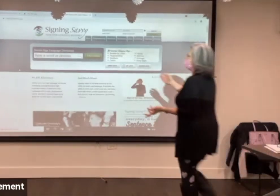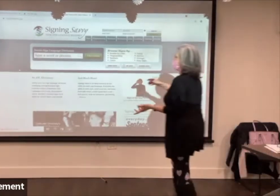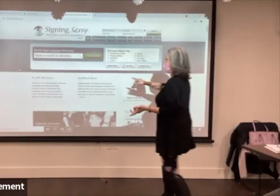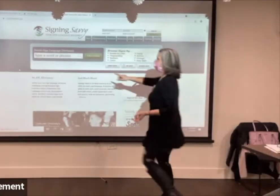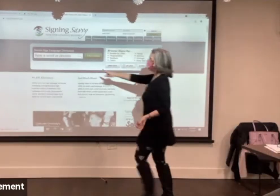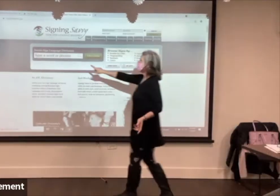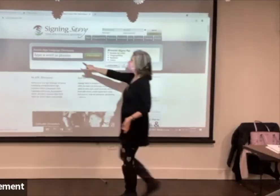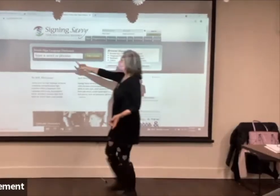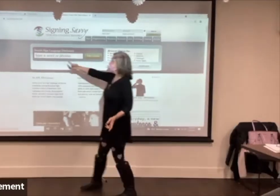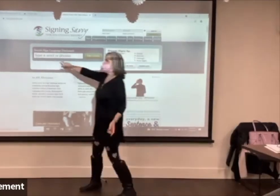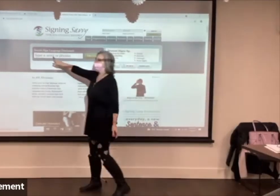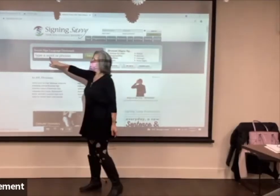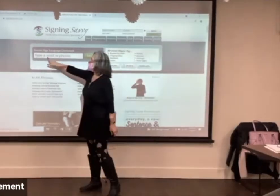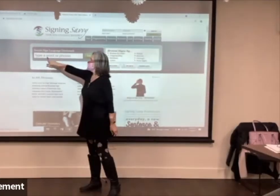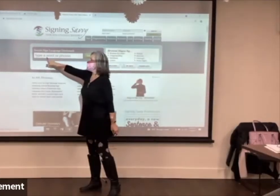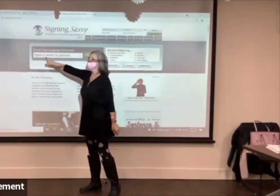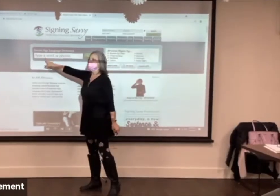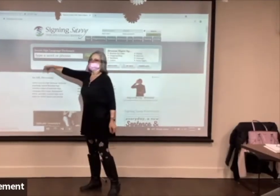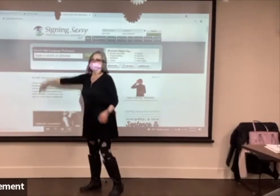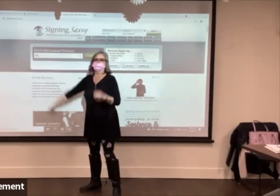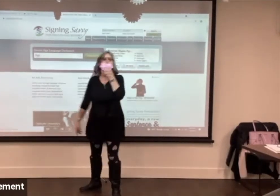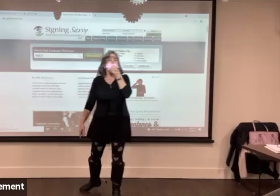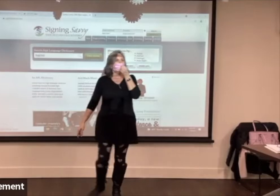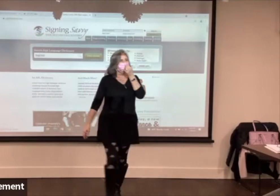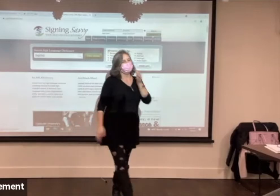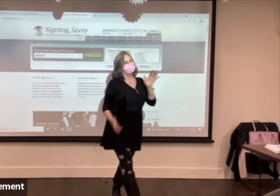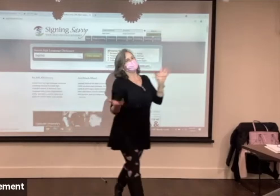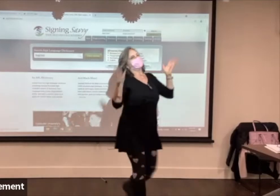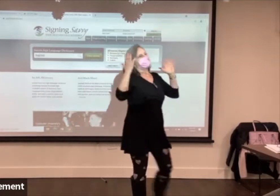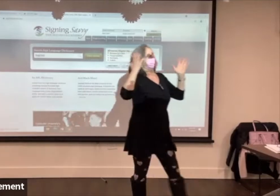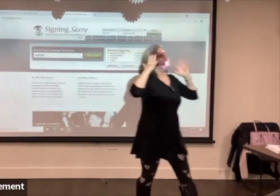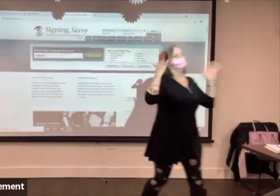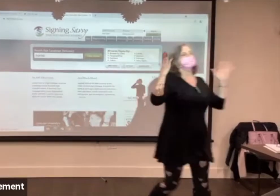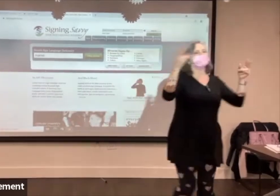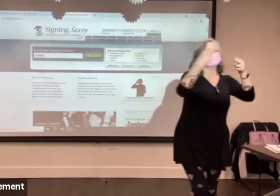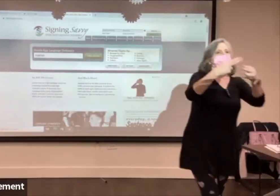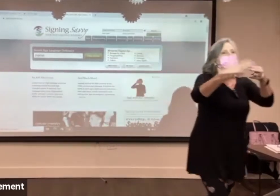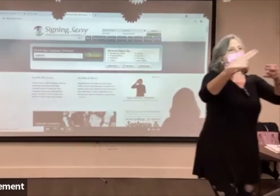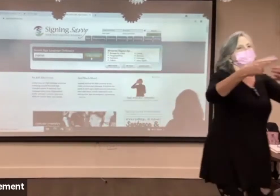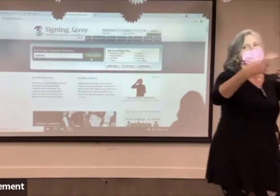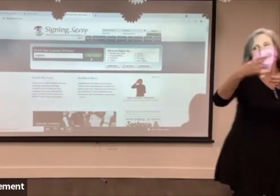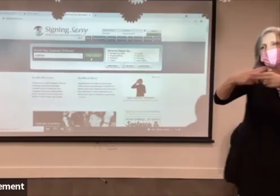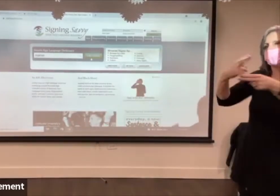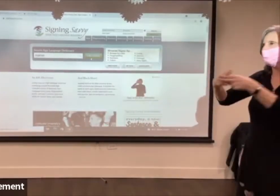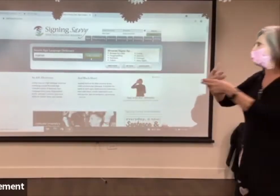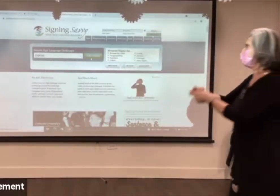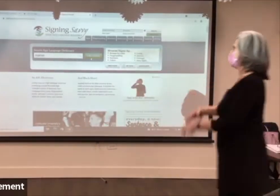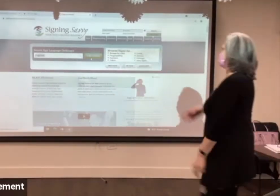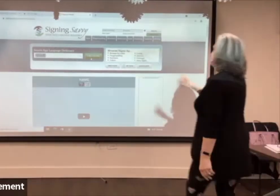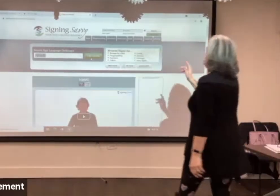go home, can you type the word name in there? You go home, you say, oh my gosh, she taught me the sign for name. I can't remember it. Now